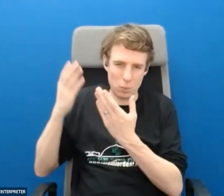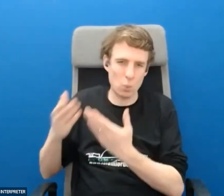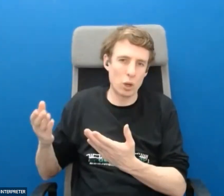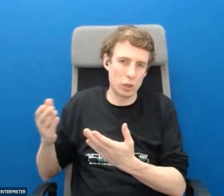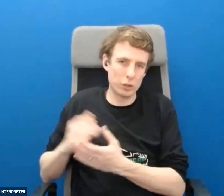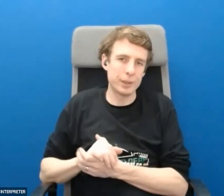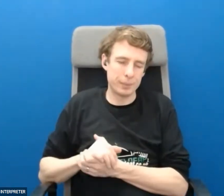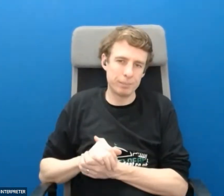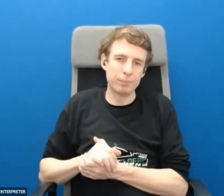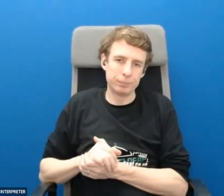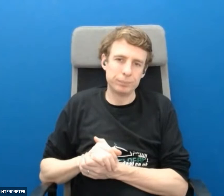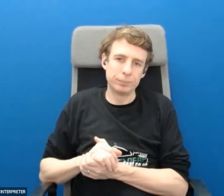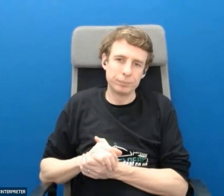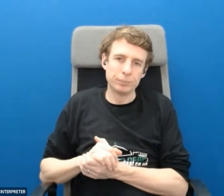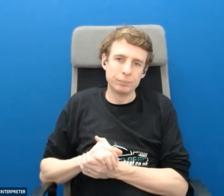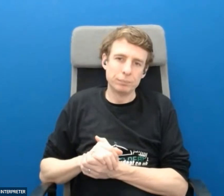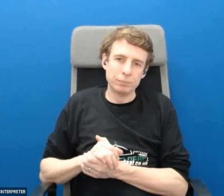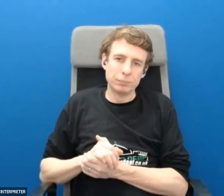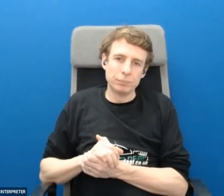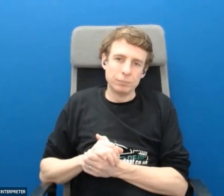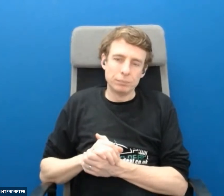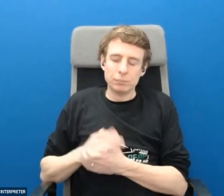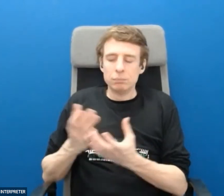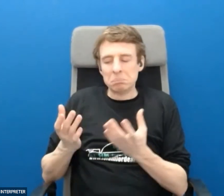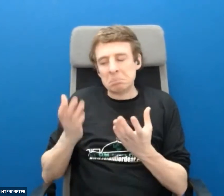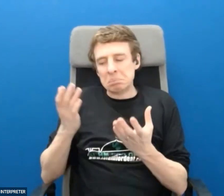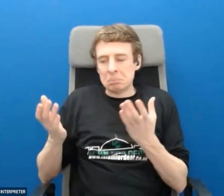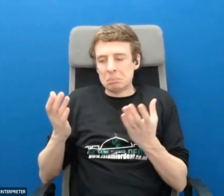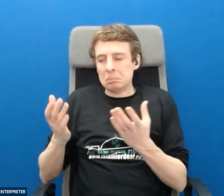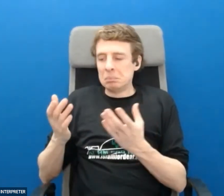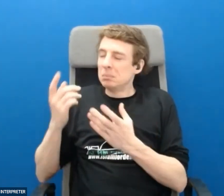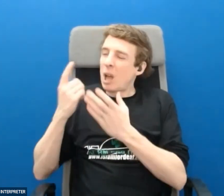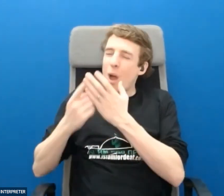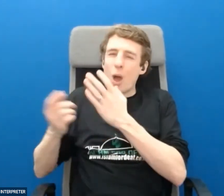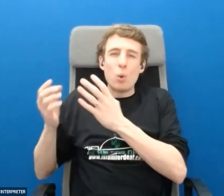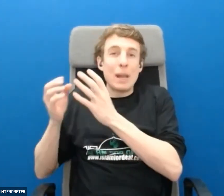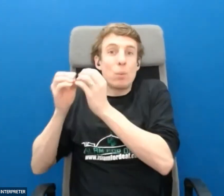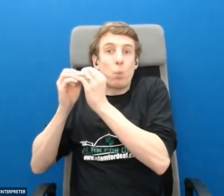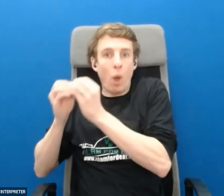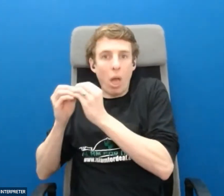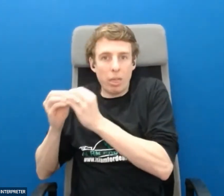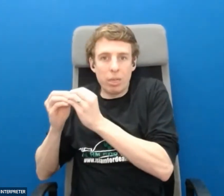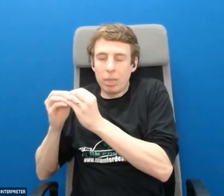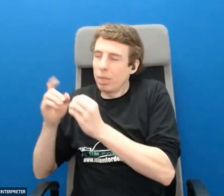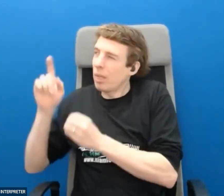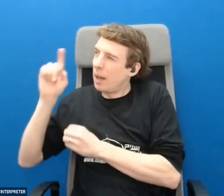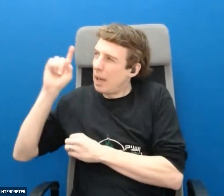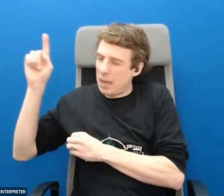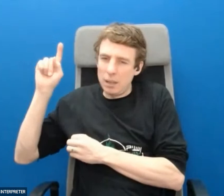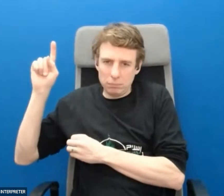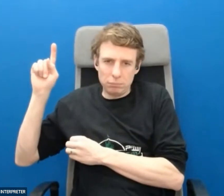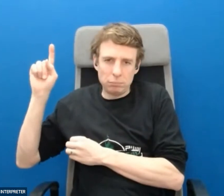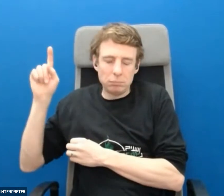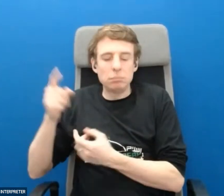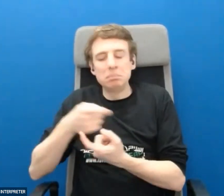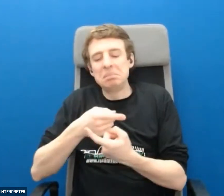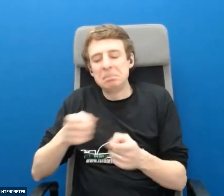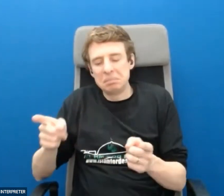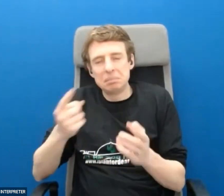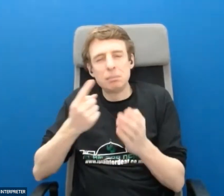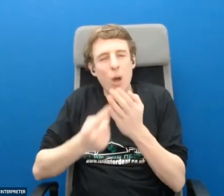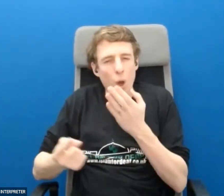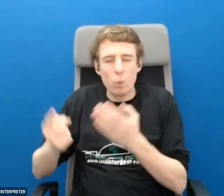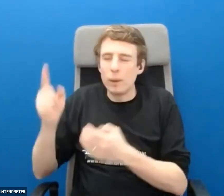a semantic difference, but essentially it's the fact that the individual worships Allah alone,